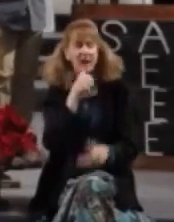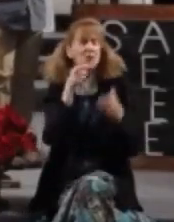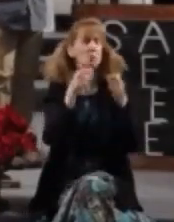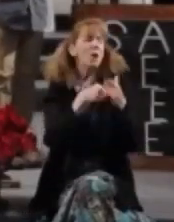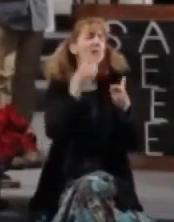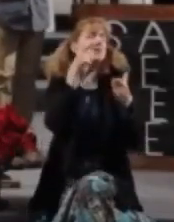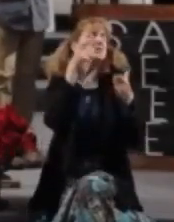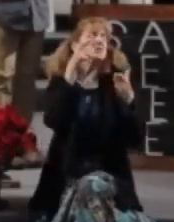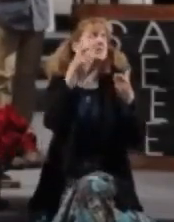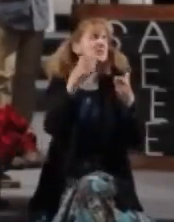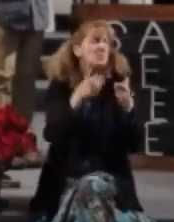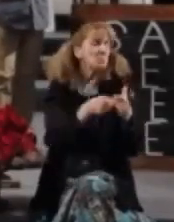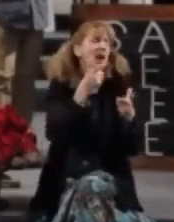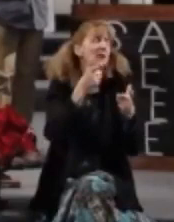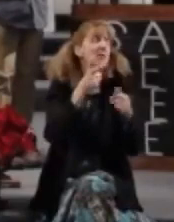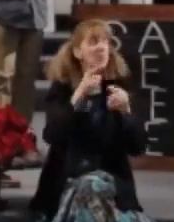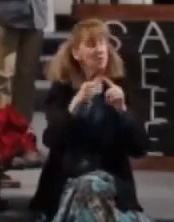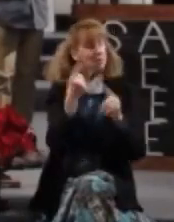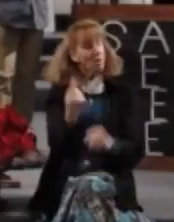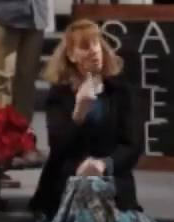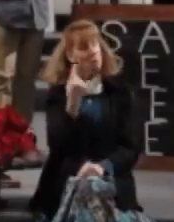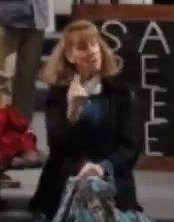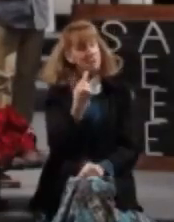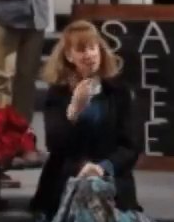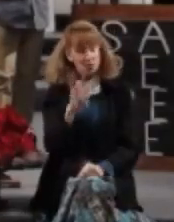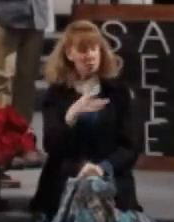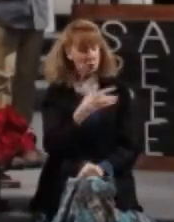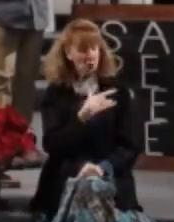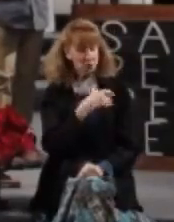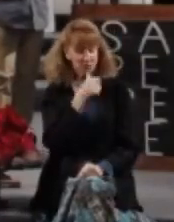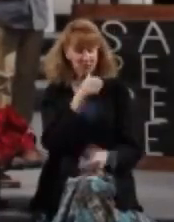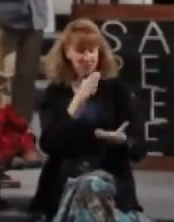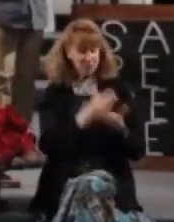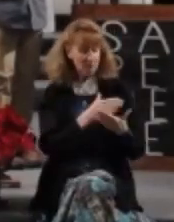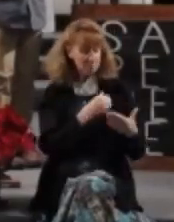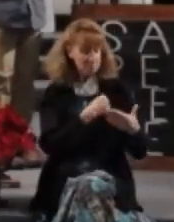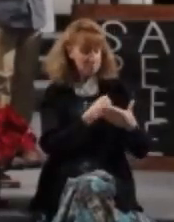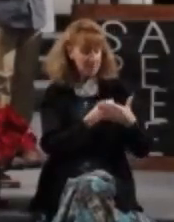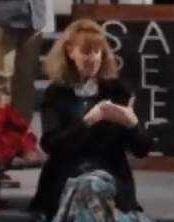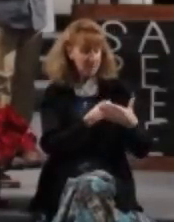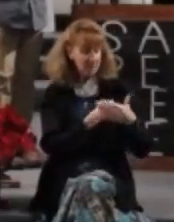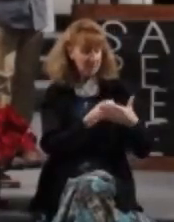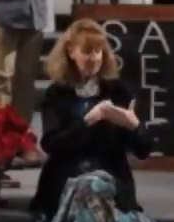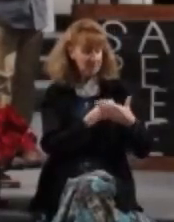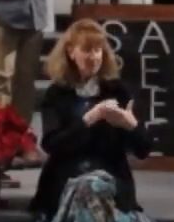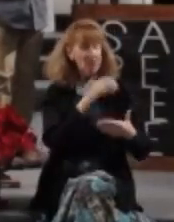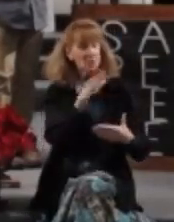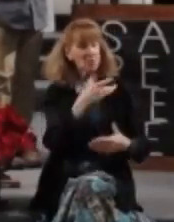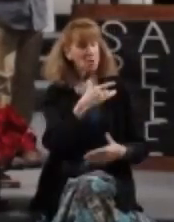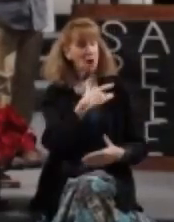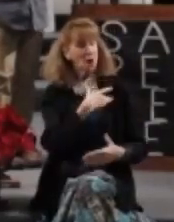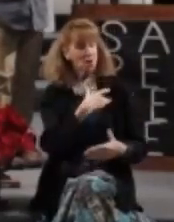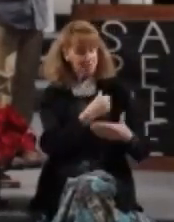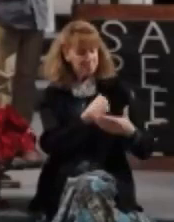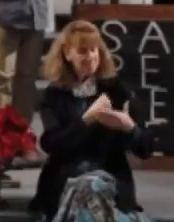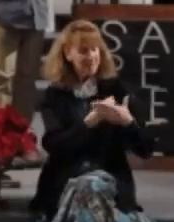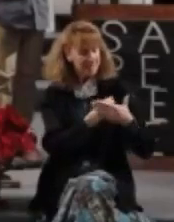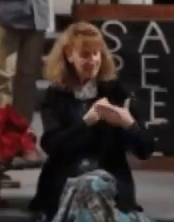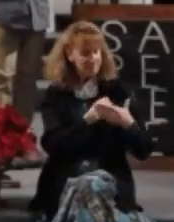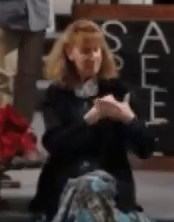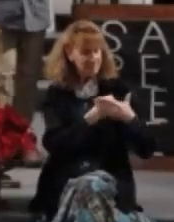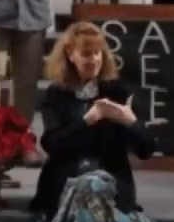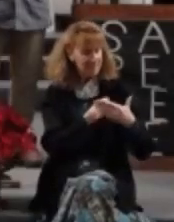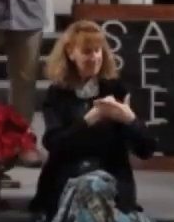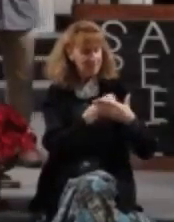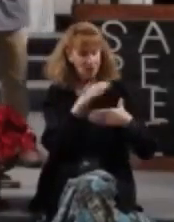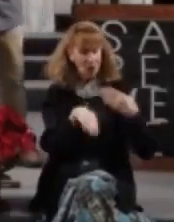be on your hearts. Your heart doesn't stop beating. It doesn't beat just once in a while. Your heart is there beating all the time. And these